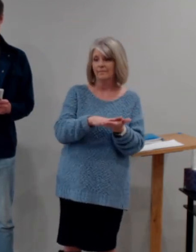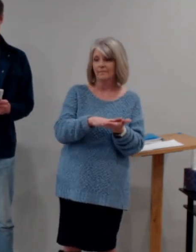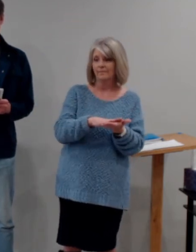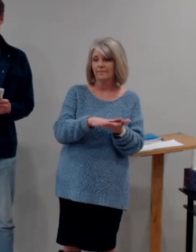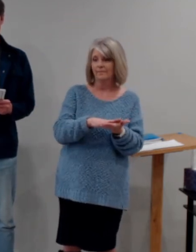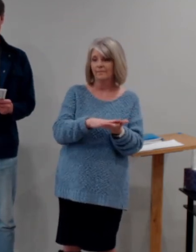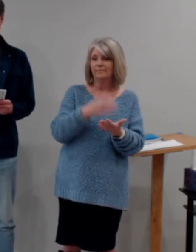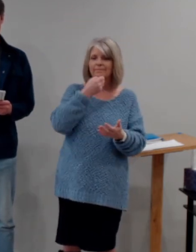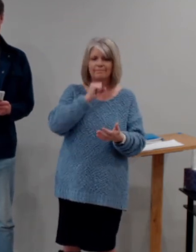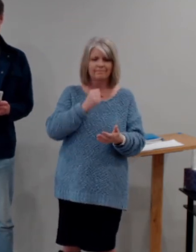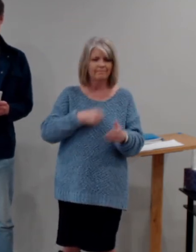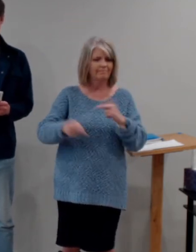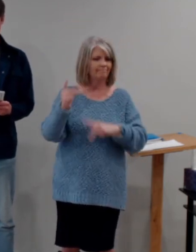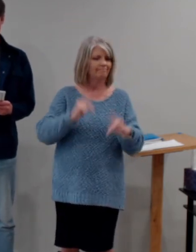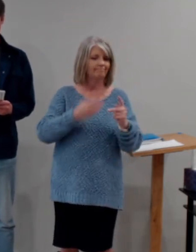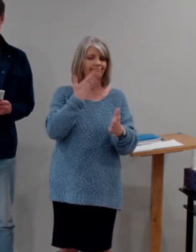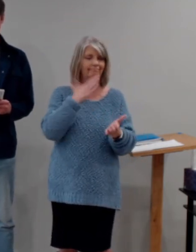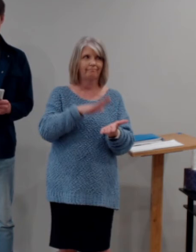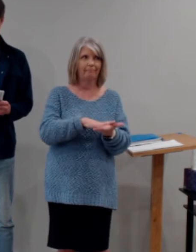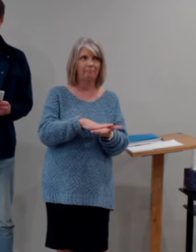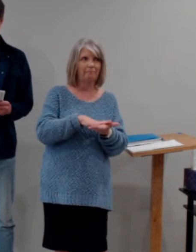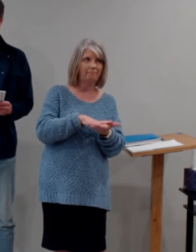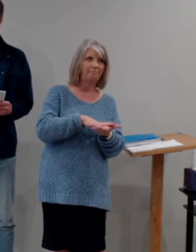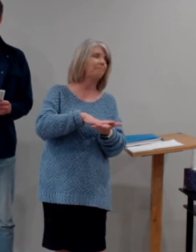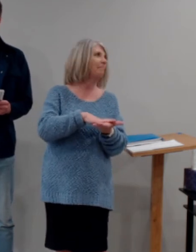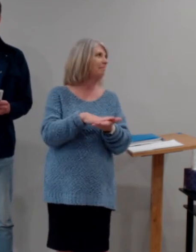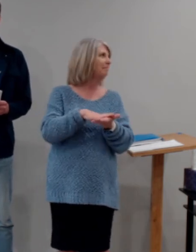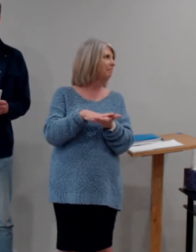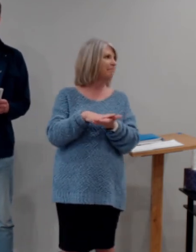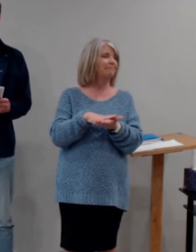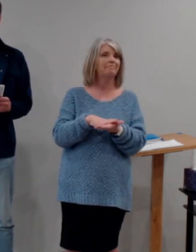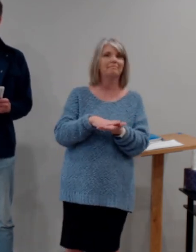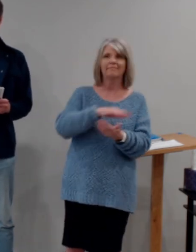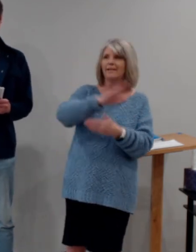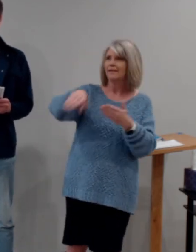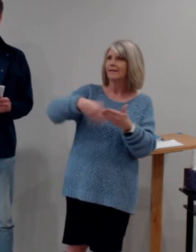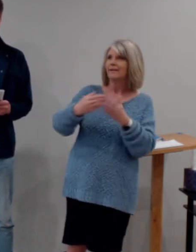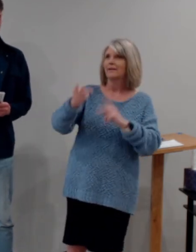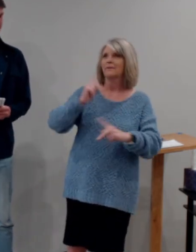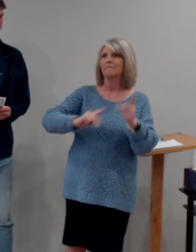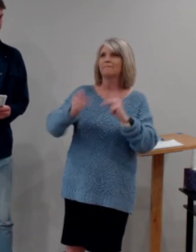old people bad, all people bad,